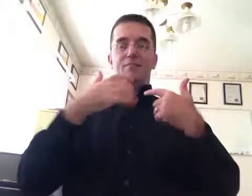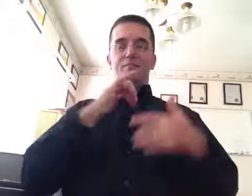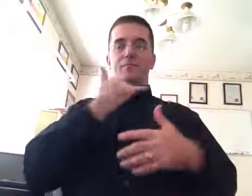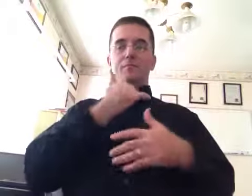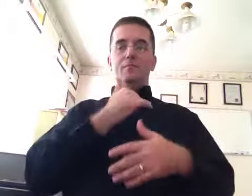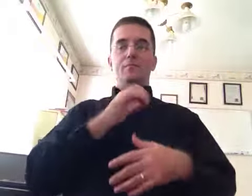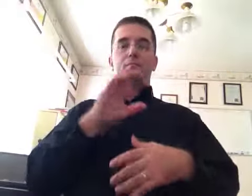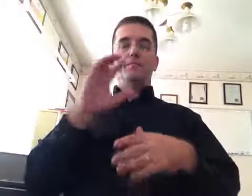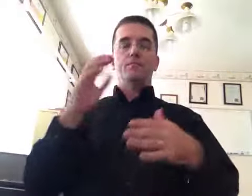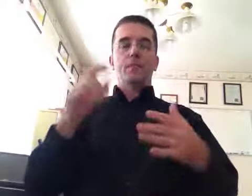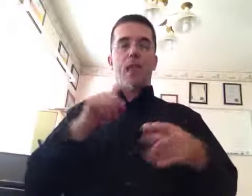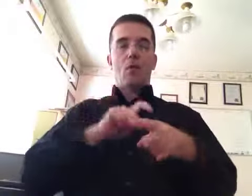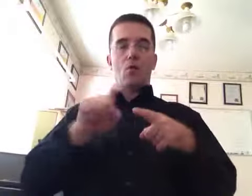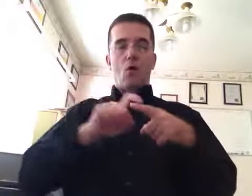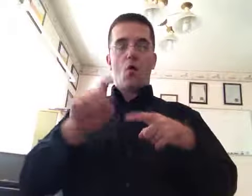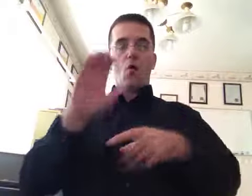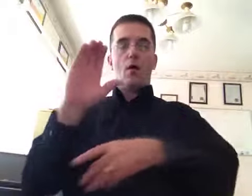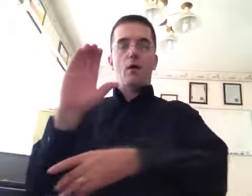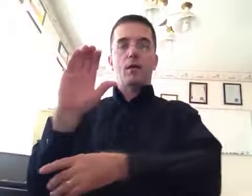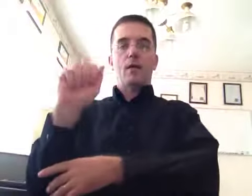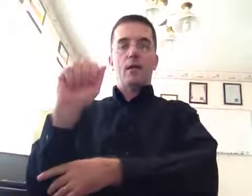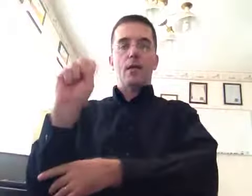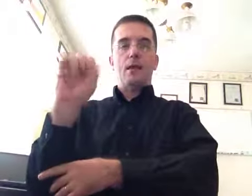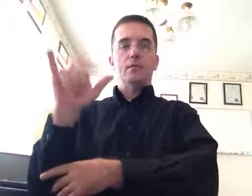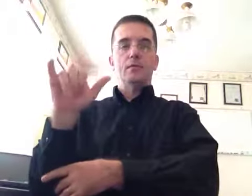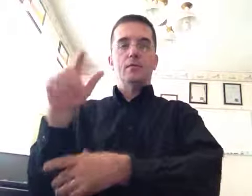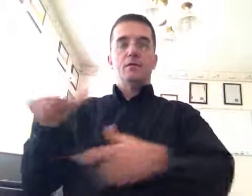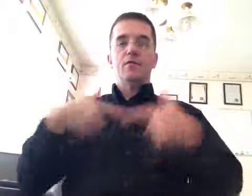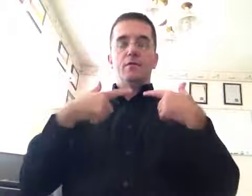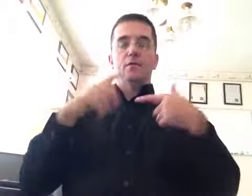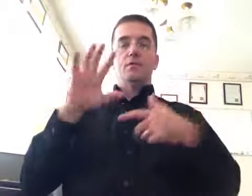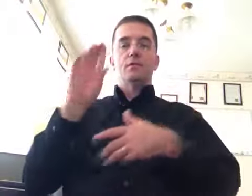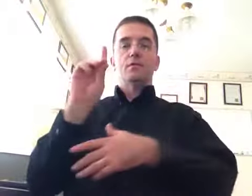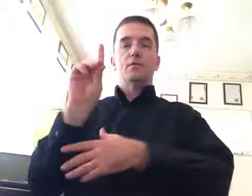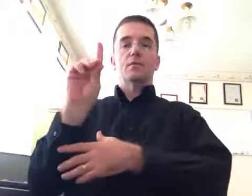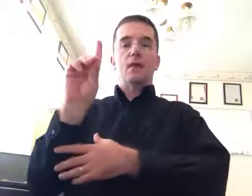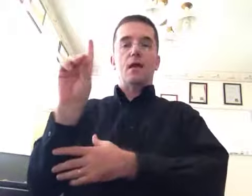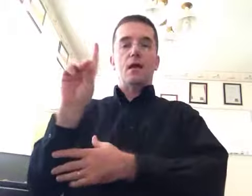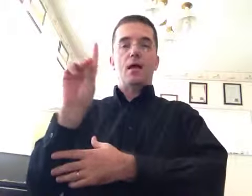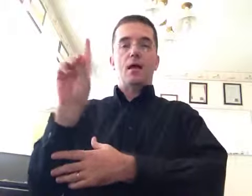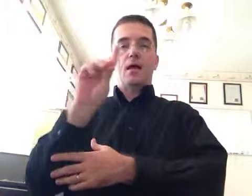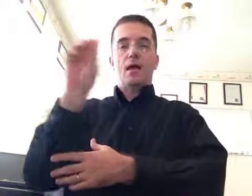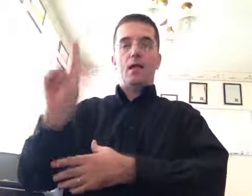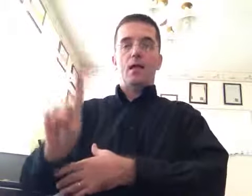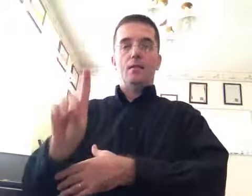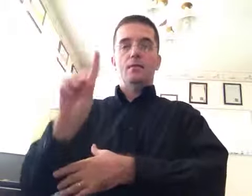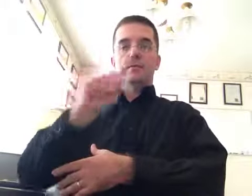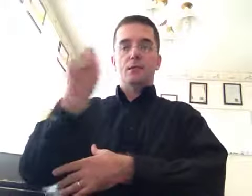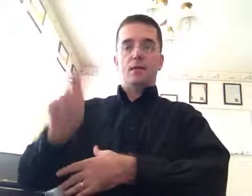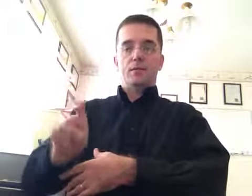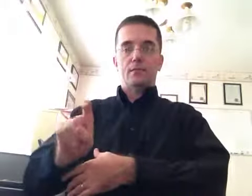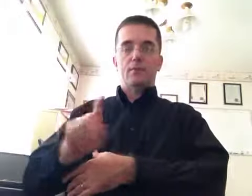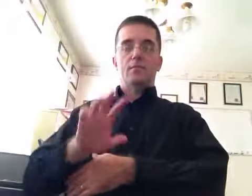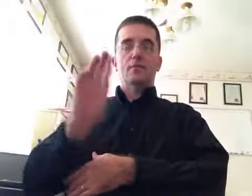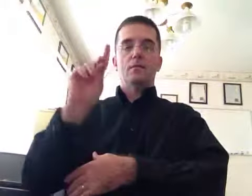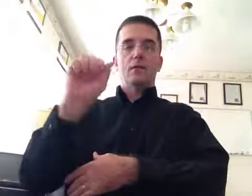in Dallas, Texas. Hi, Casey. How are you? I'm great, Dave. How are you? Better than I deserve. What's up? One of these days I'll call you